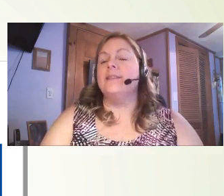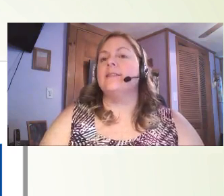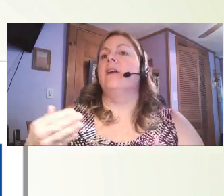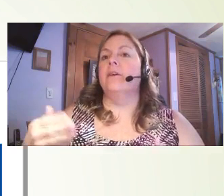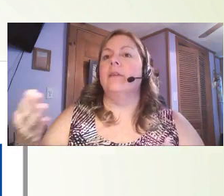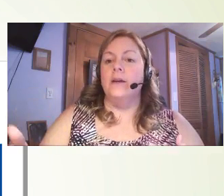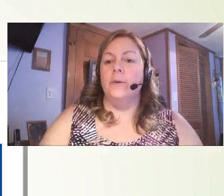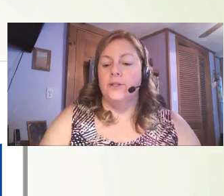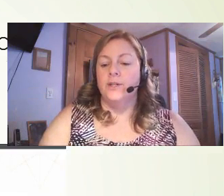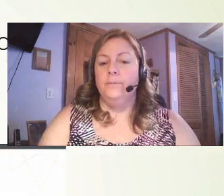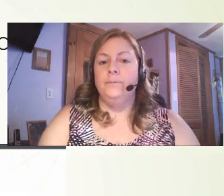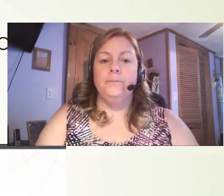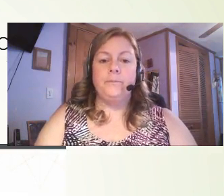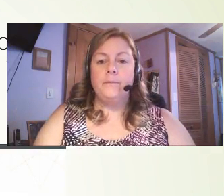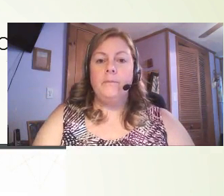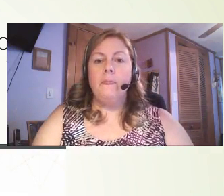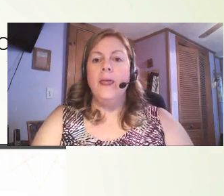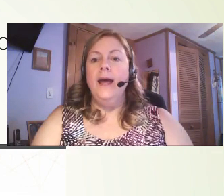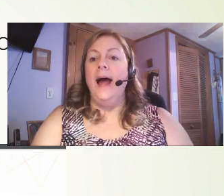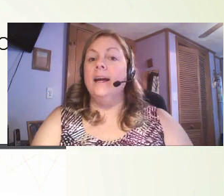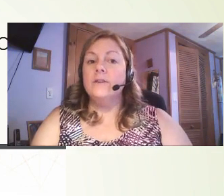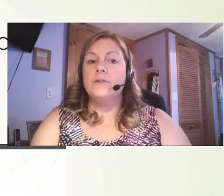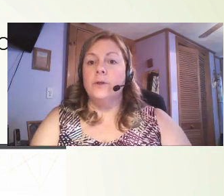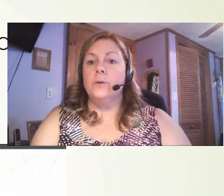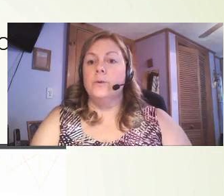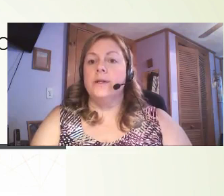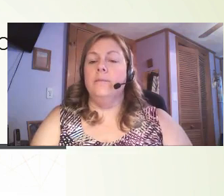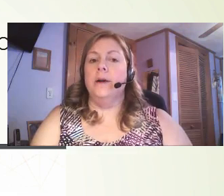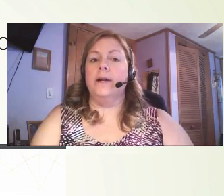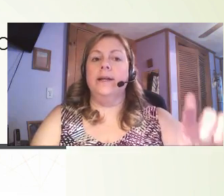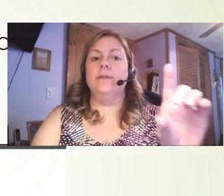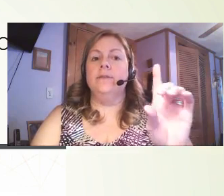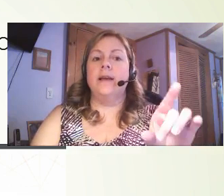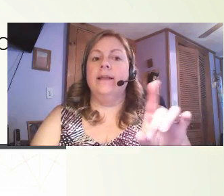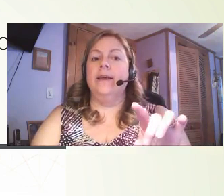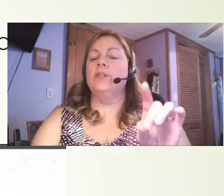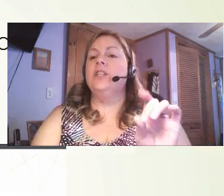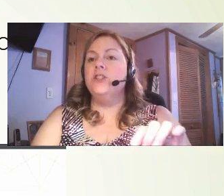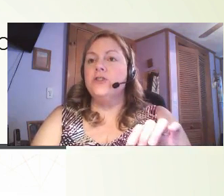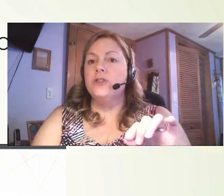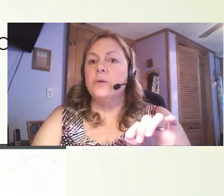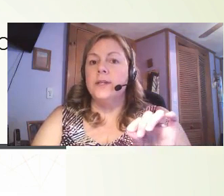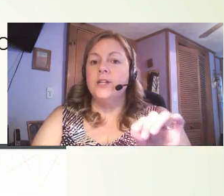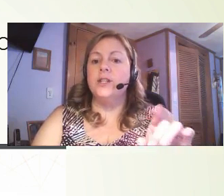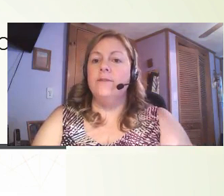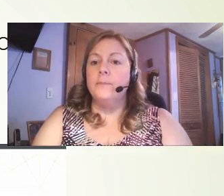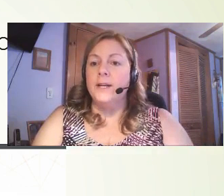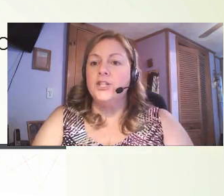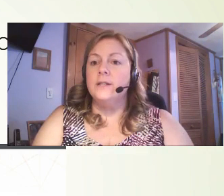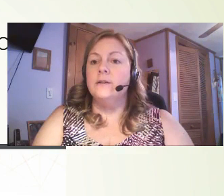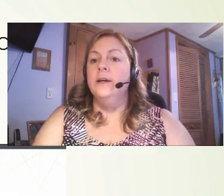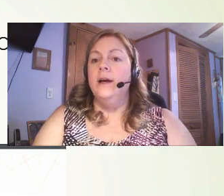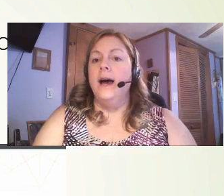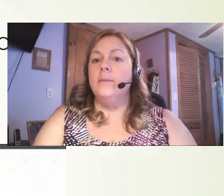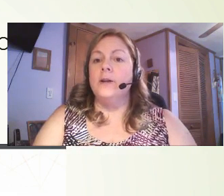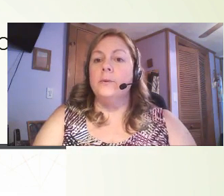recognized as another language. I also use American Sign Language Teachers Association